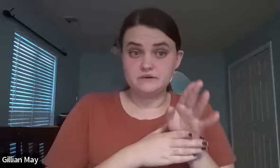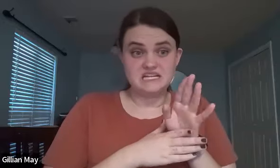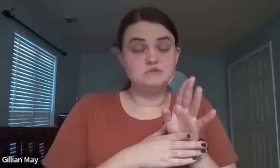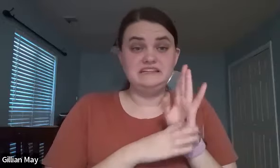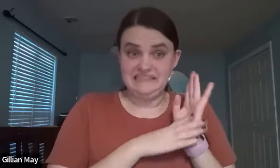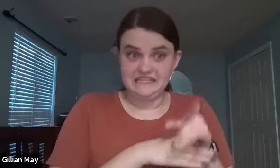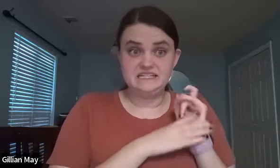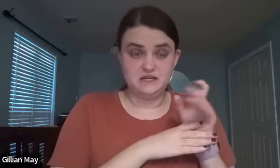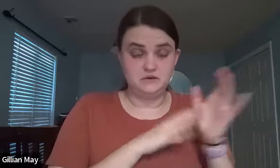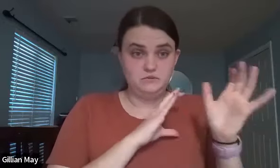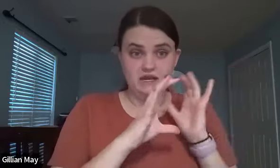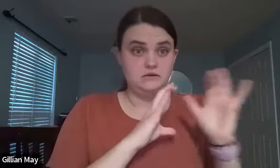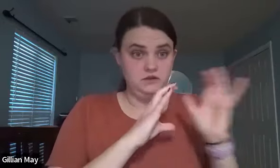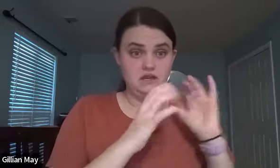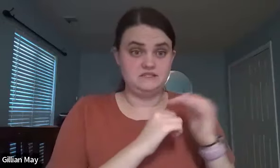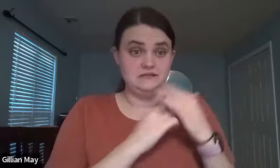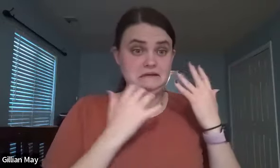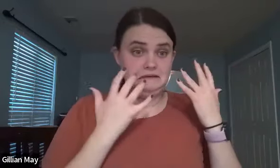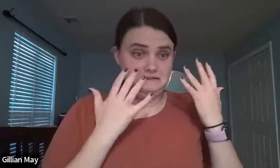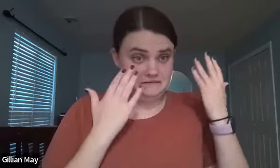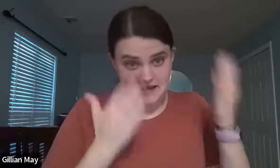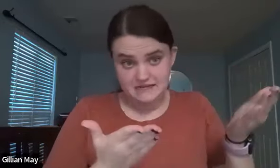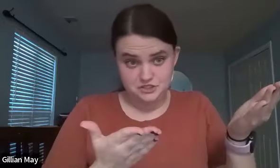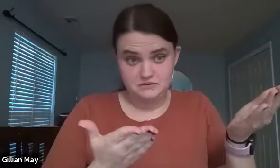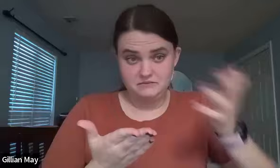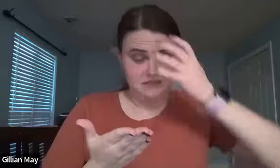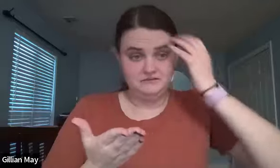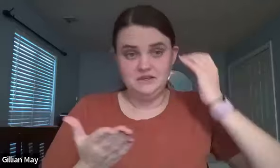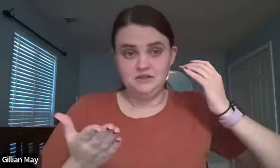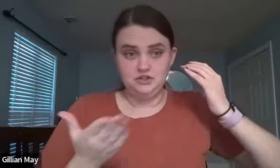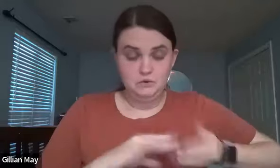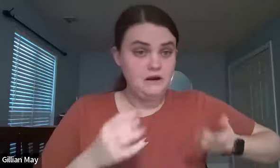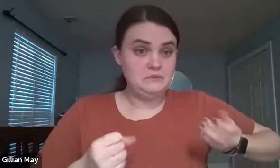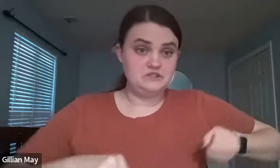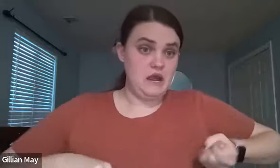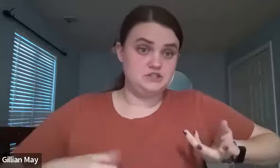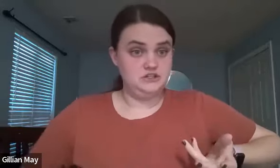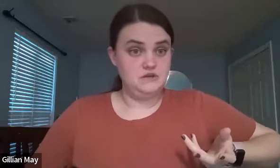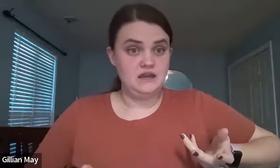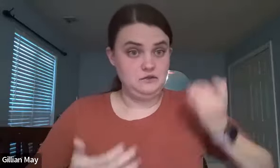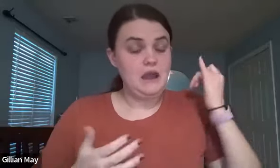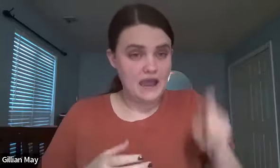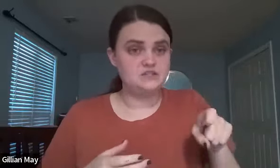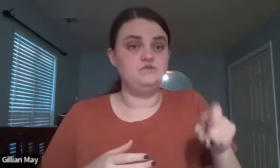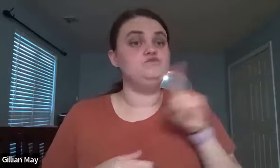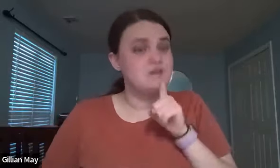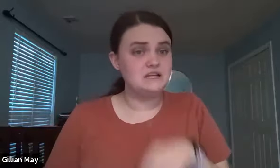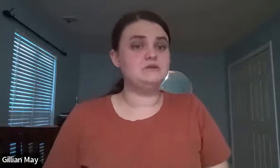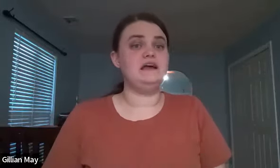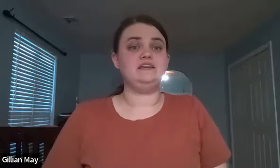if you really were desperately needing to get a way to communicate with someone, that is you are able to actually do that. If you had to, if you really were like,